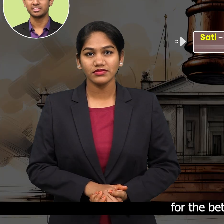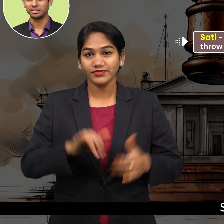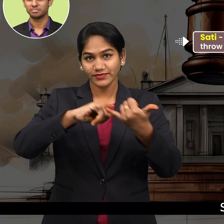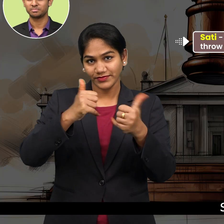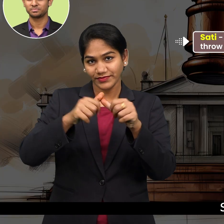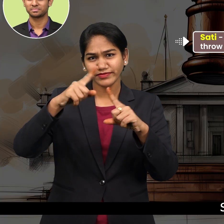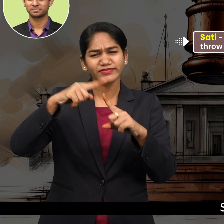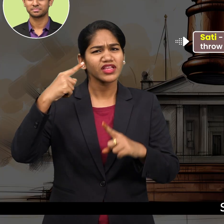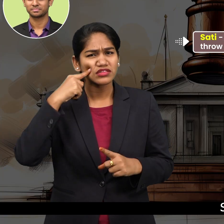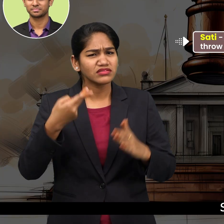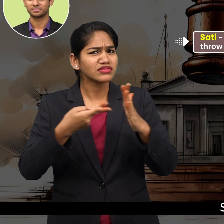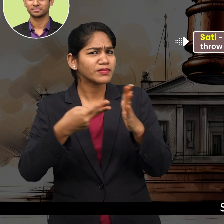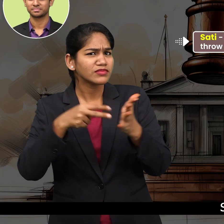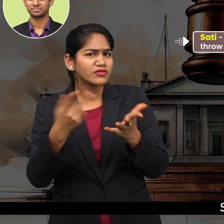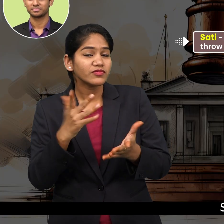Sati.